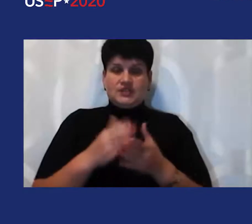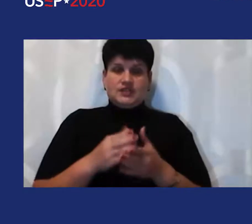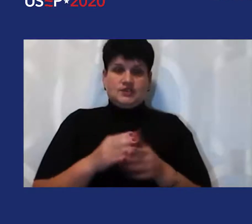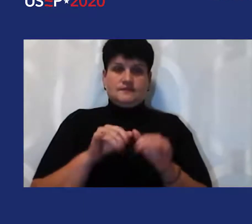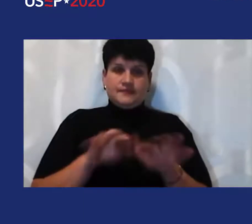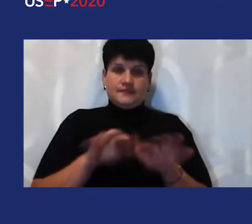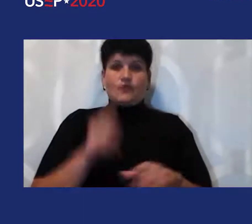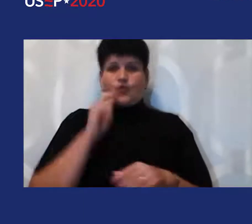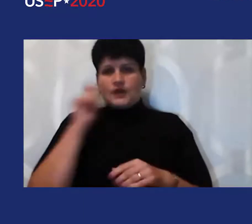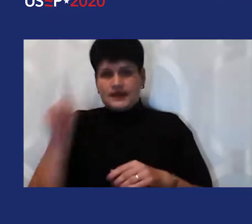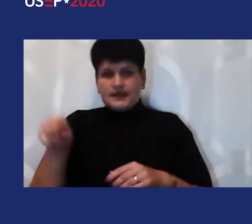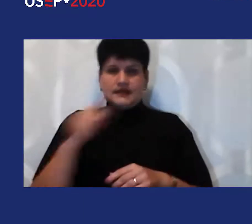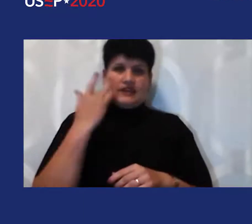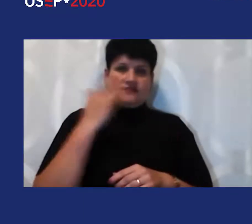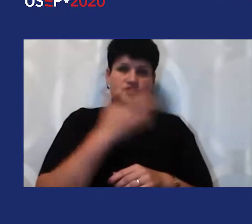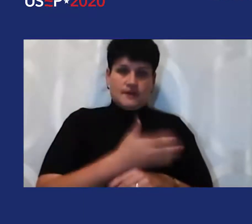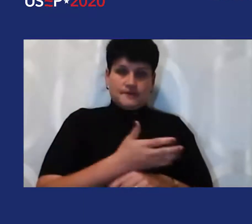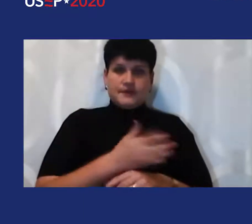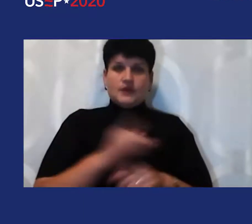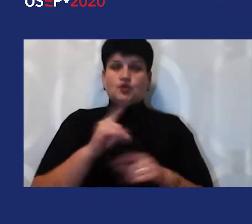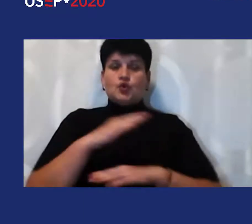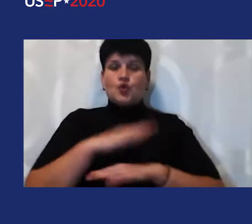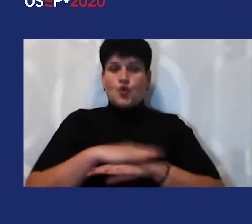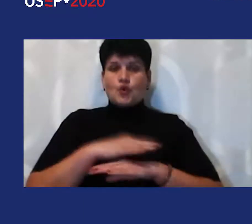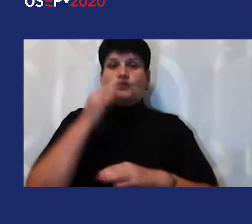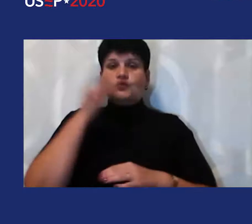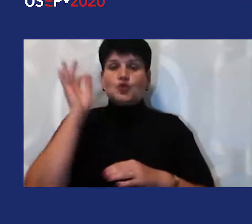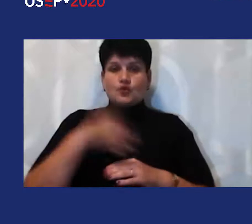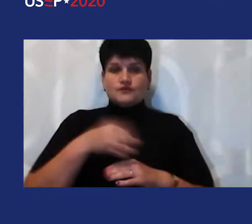were purely political rather than pandemic.